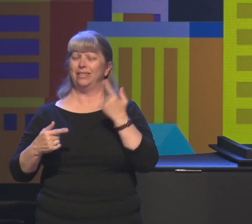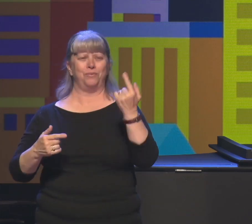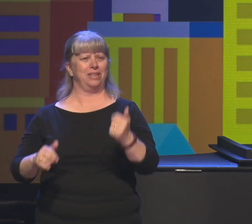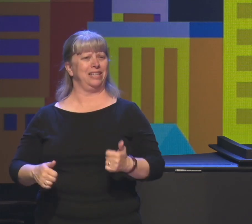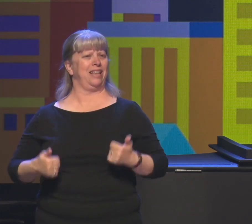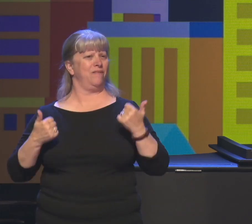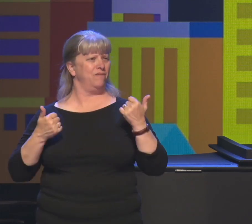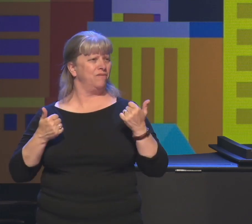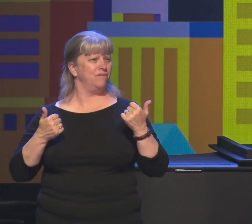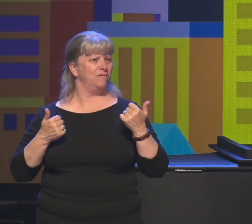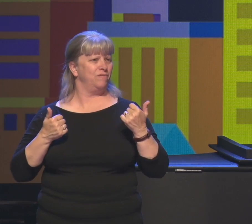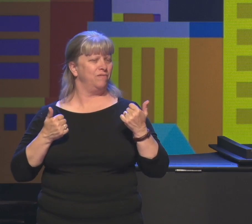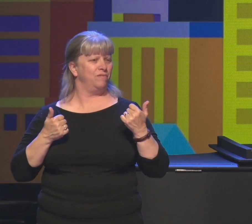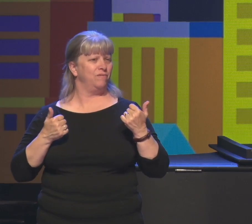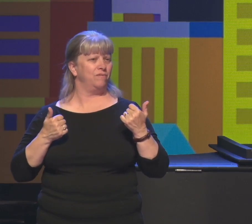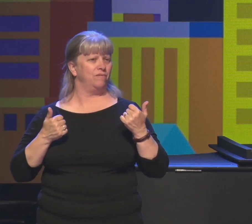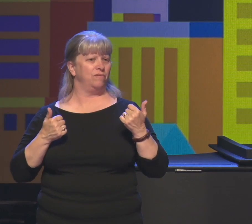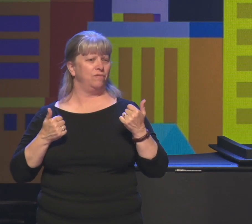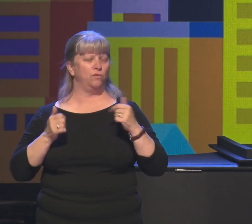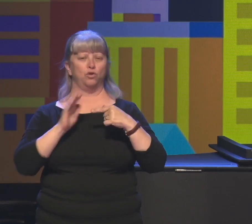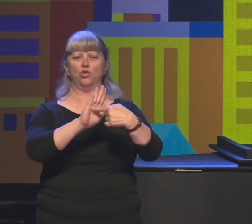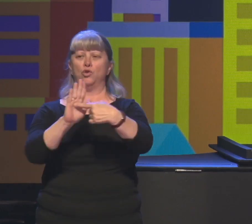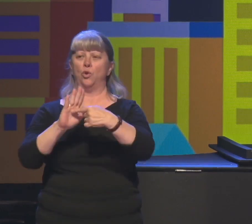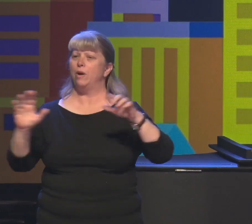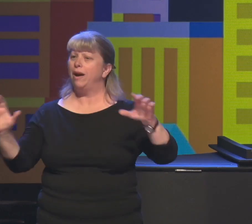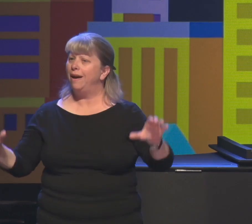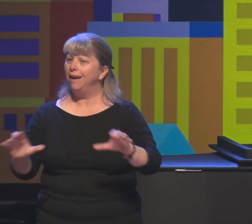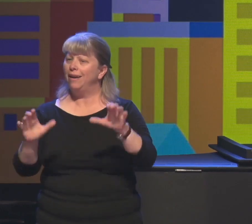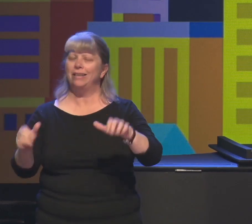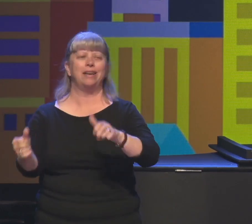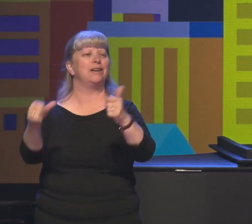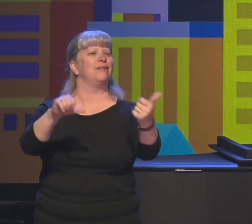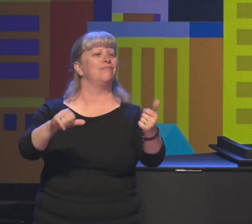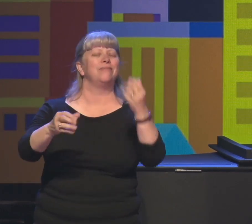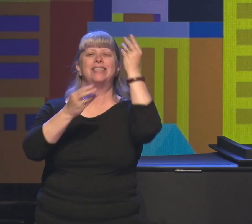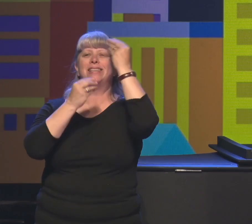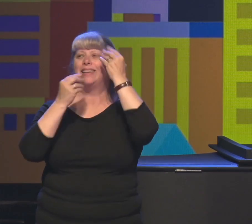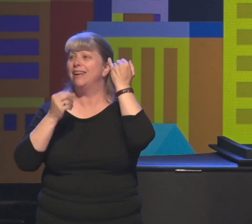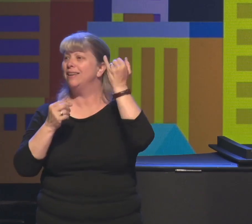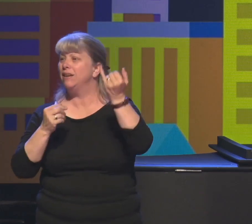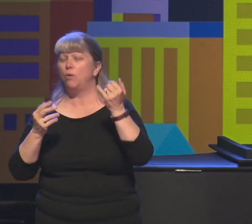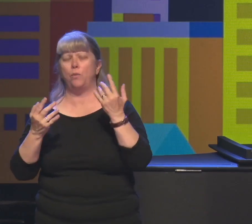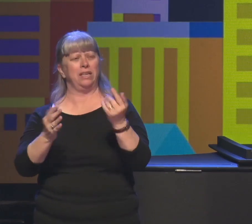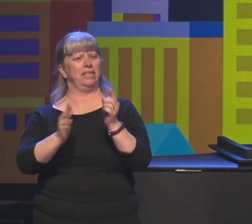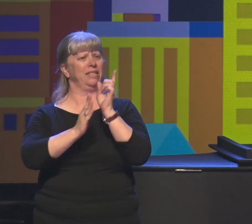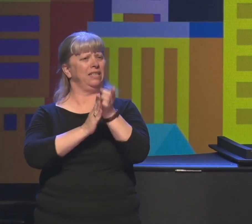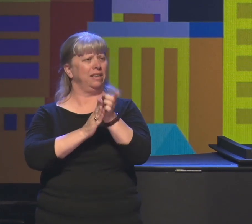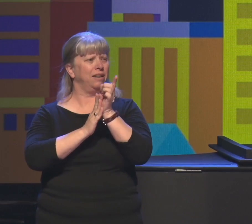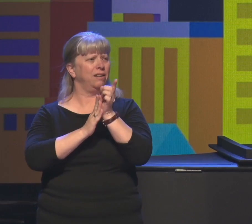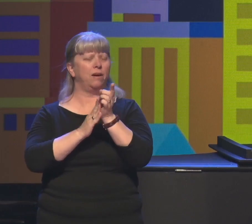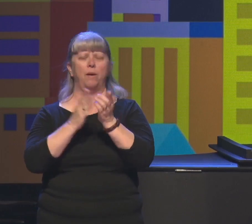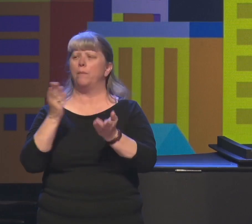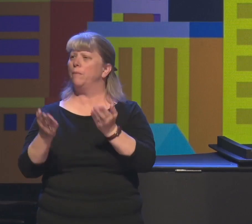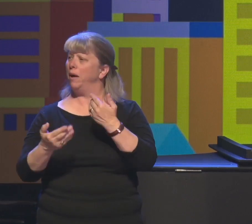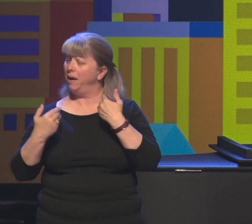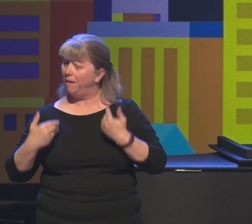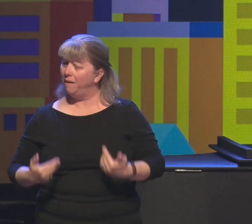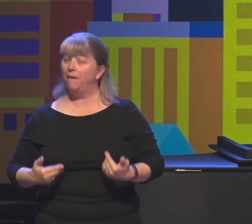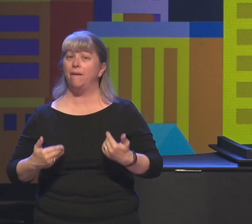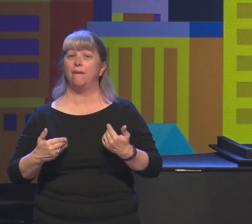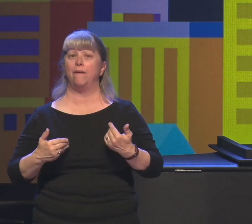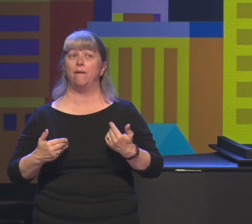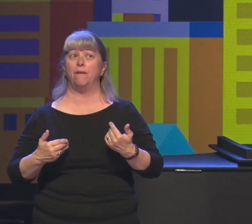life, and it gets manifested in an action of baptism. So there's this idea, hey, wait a second. Like, maybe I am